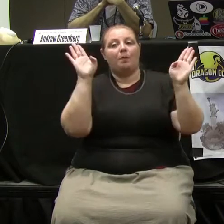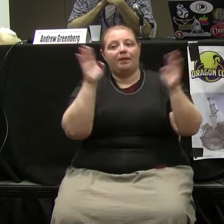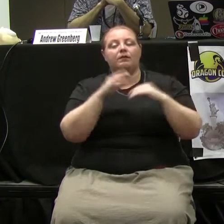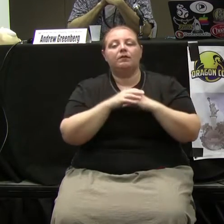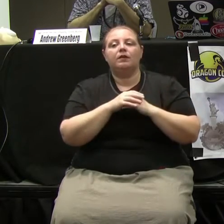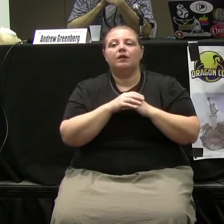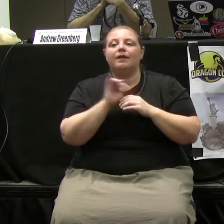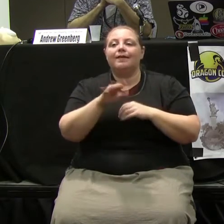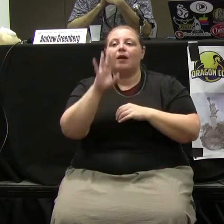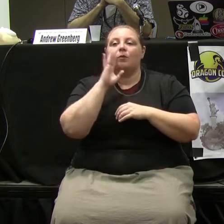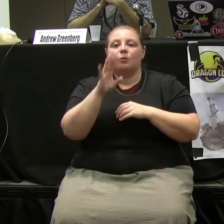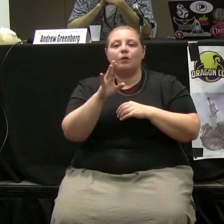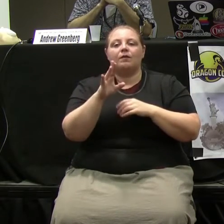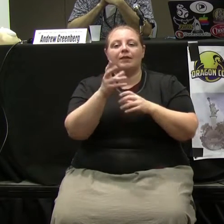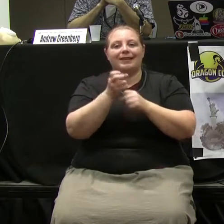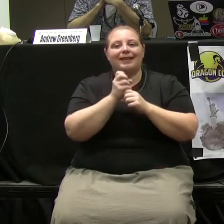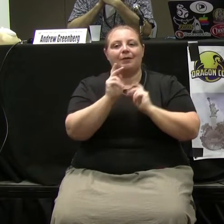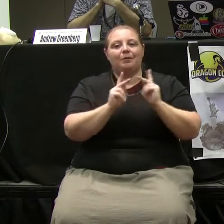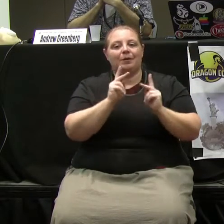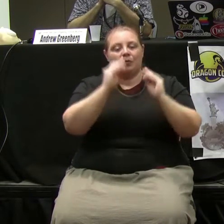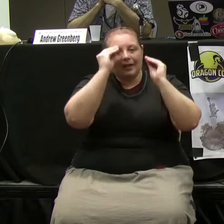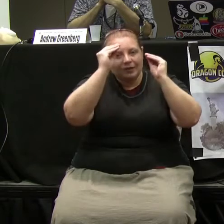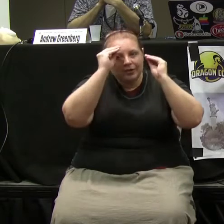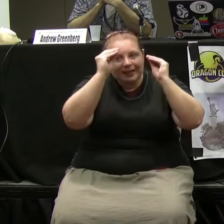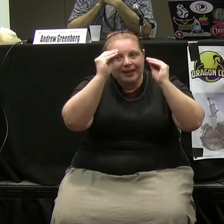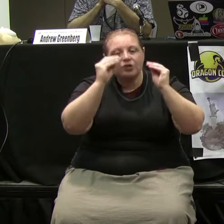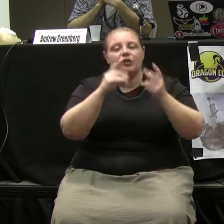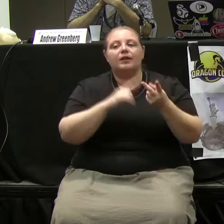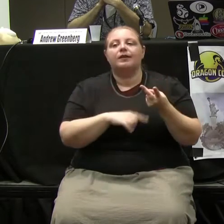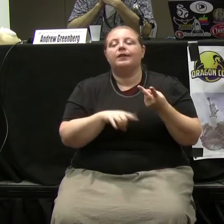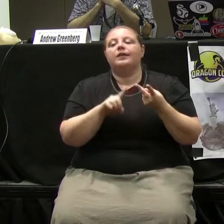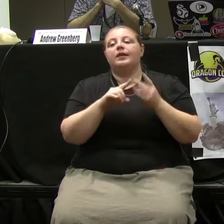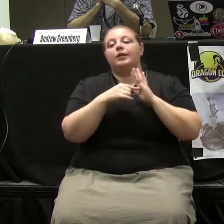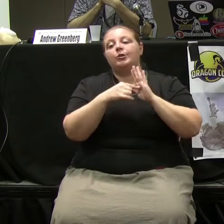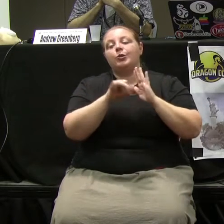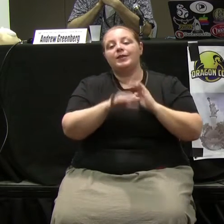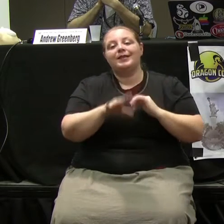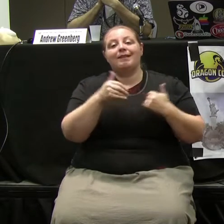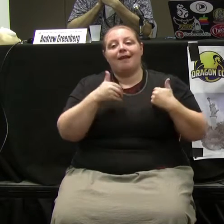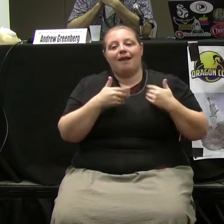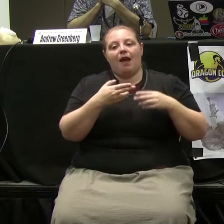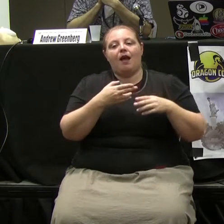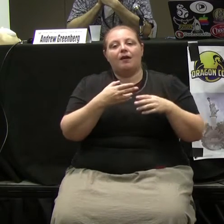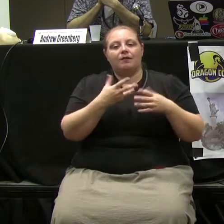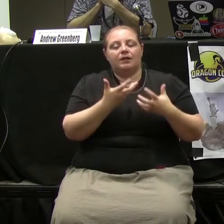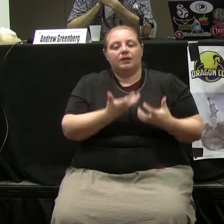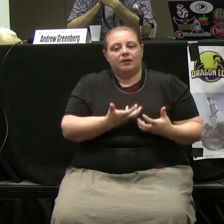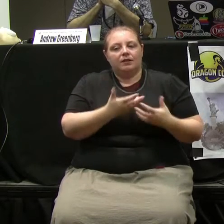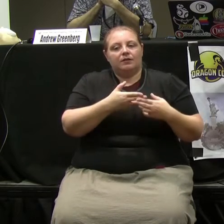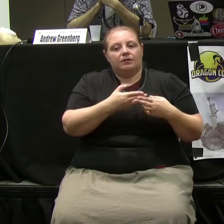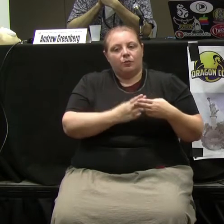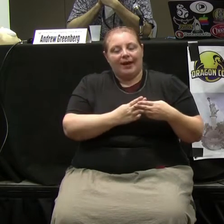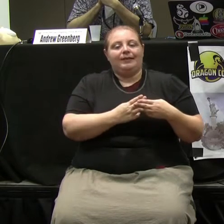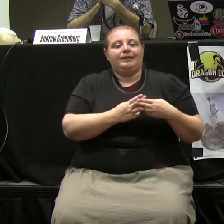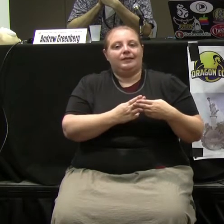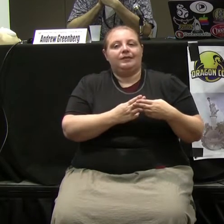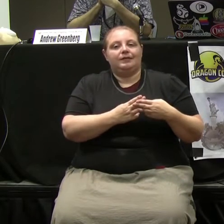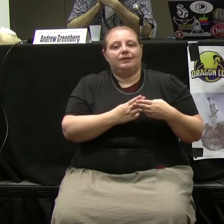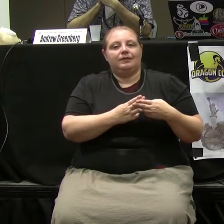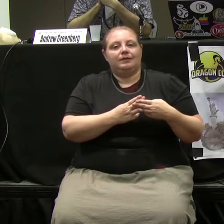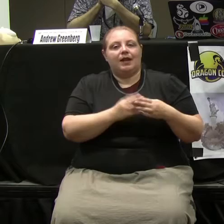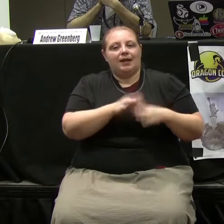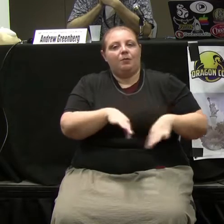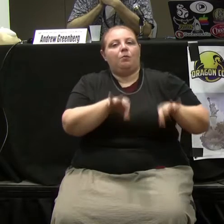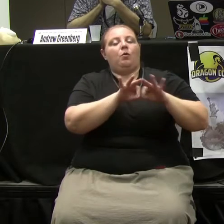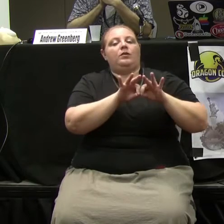activated. They educate people on the issues. It shows they carry weight. But that has to translate into